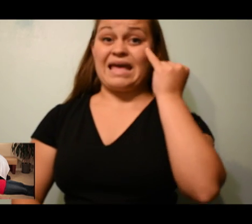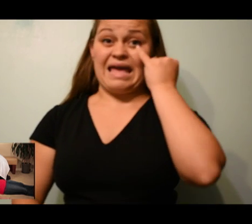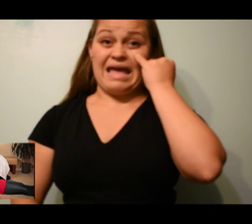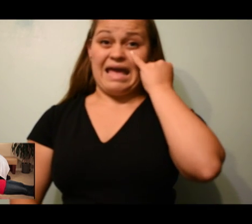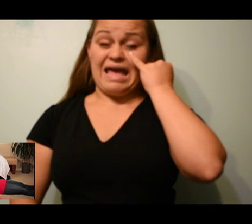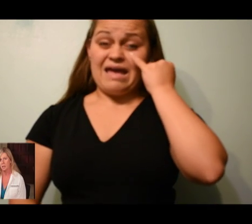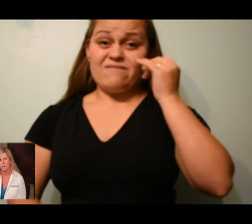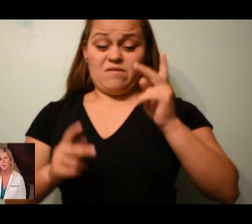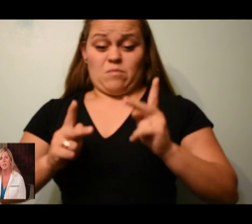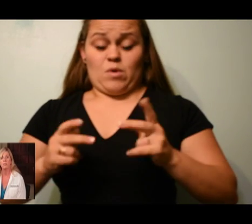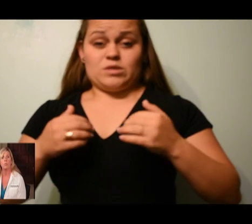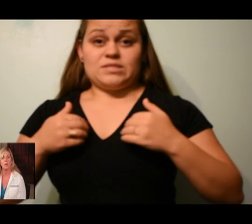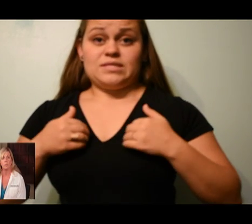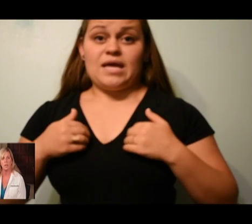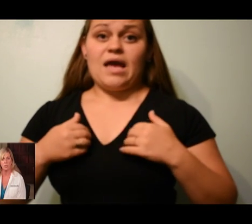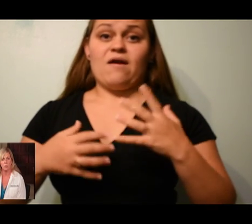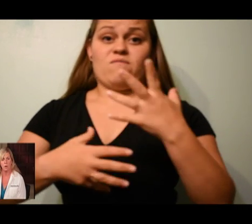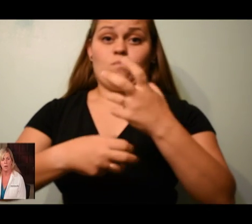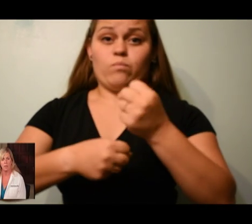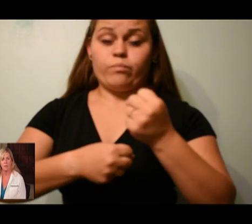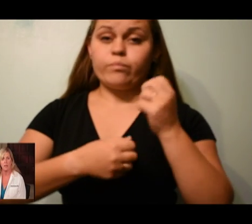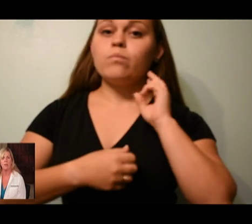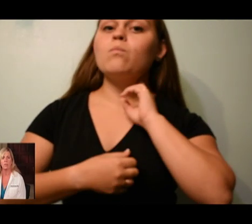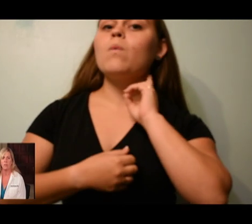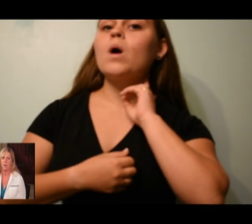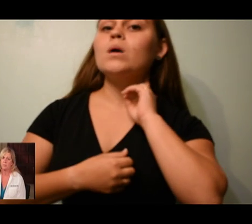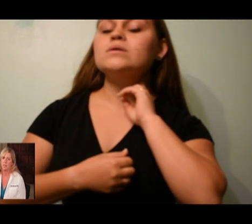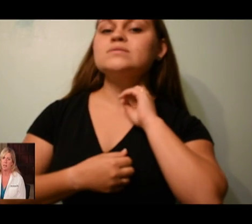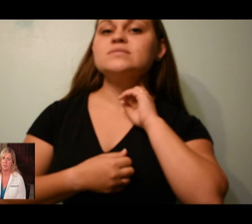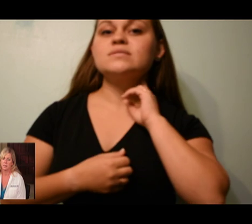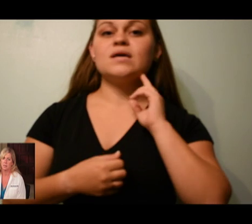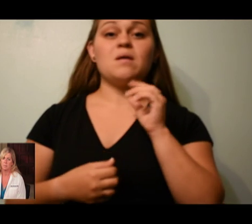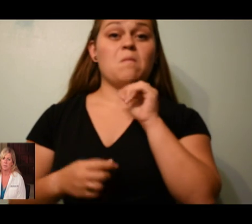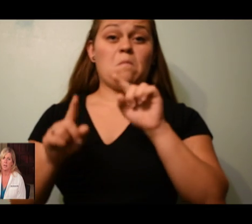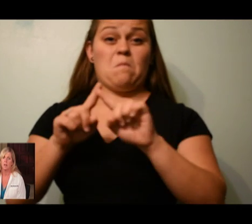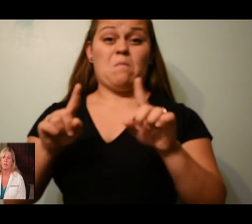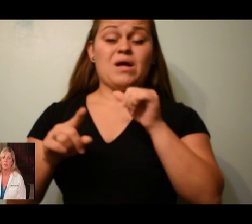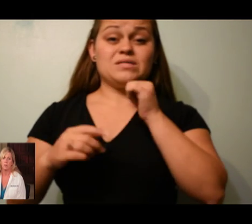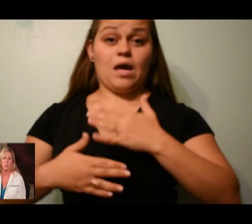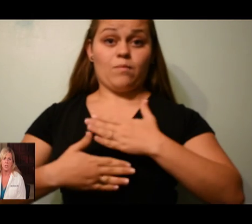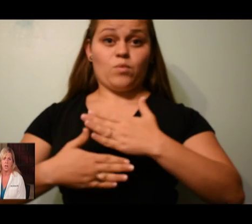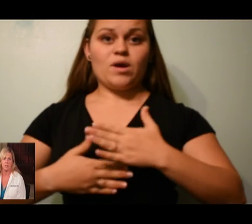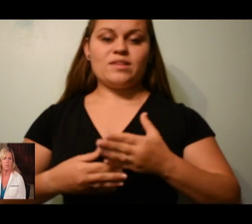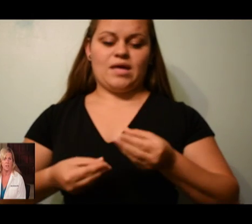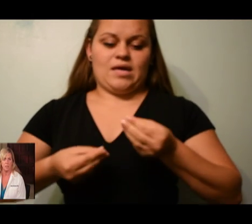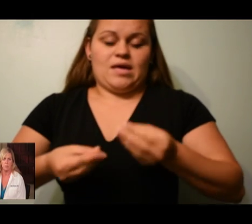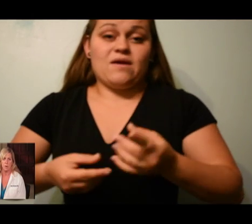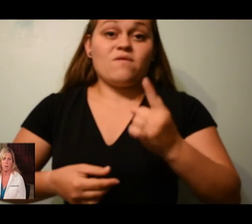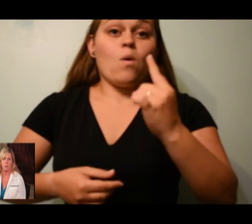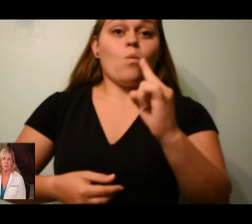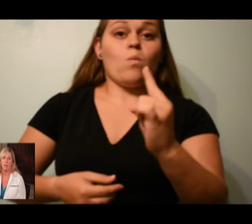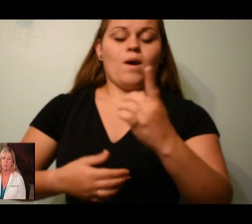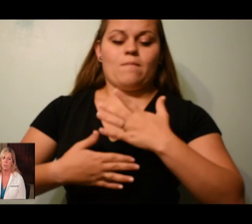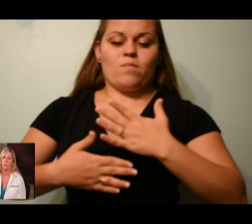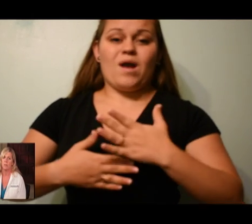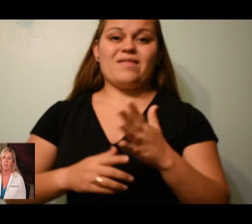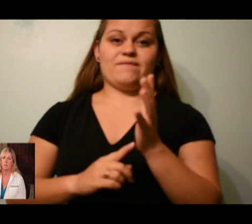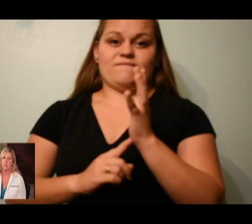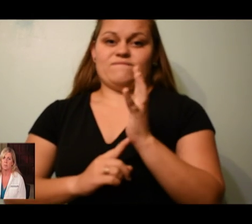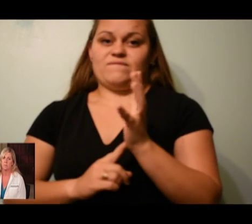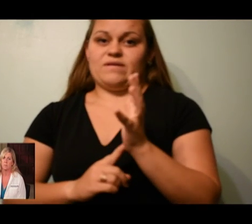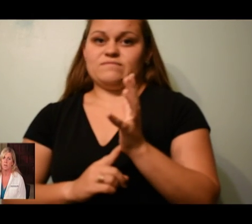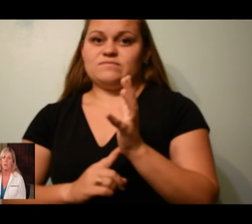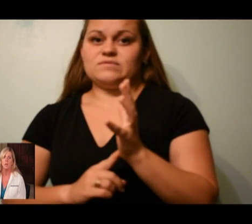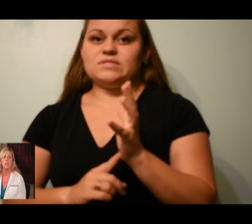is not breathing, give 1 rescue breath every 5 seconds. Then recheck the victim's pulse every 2